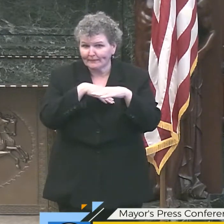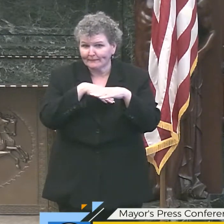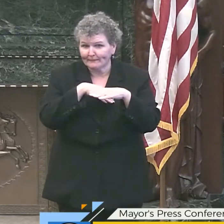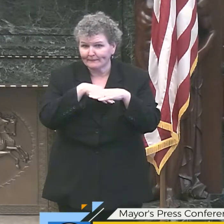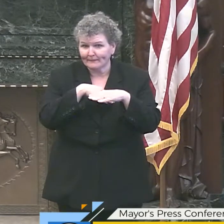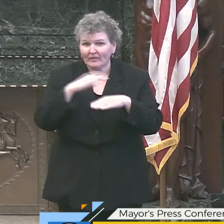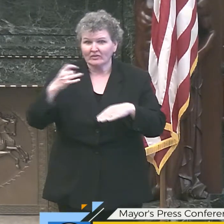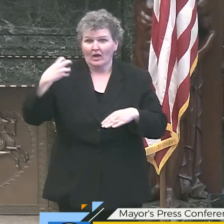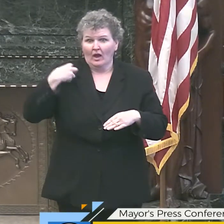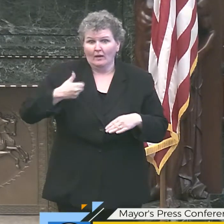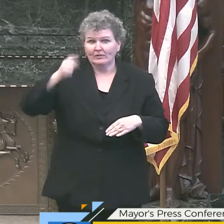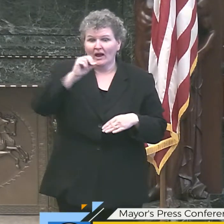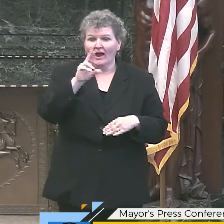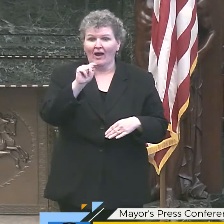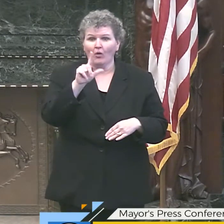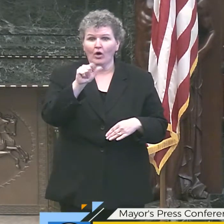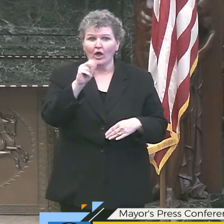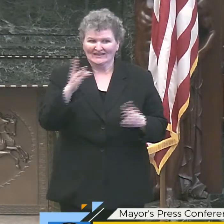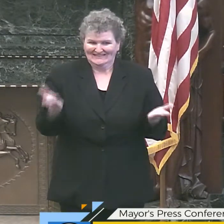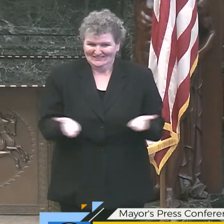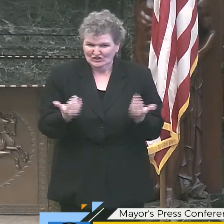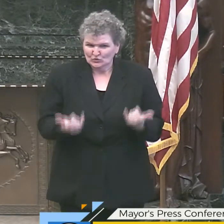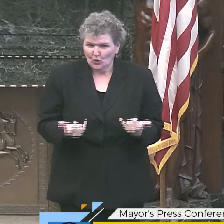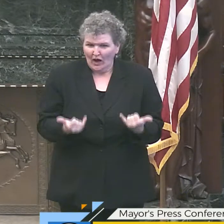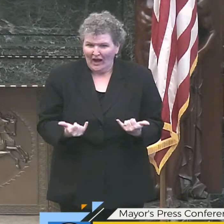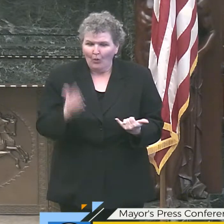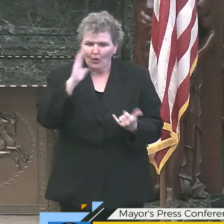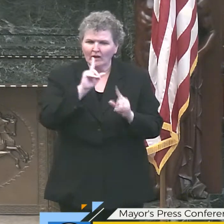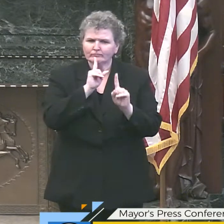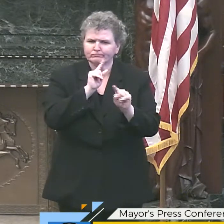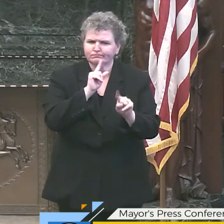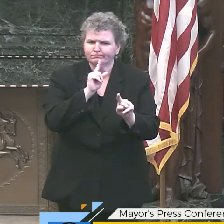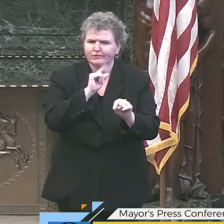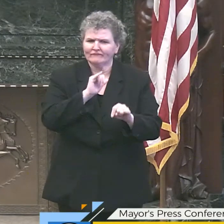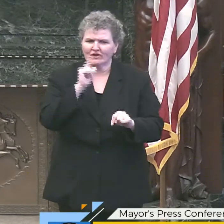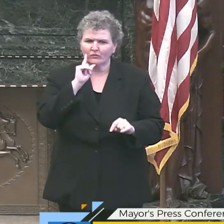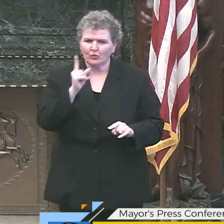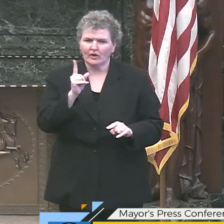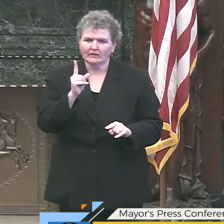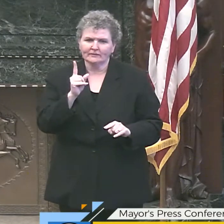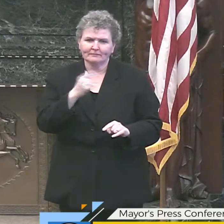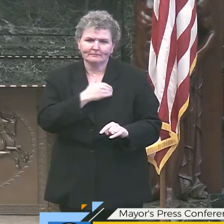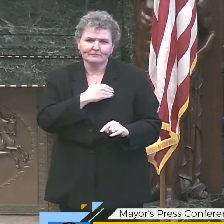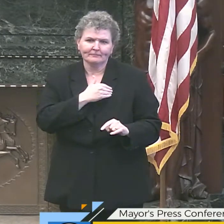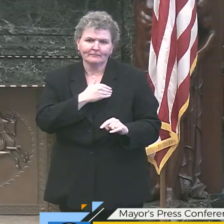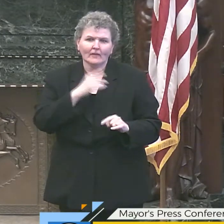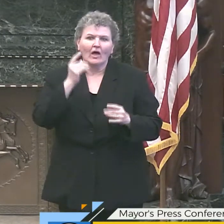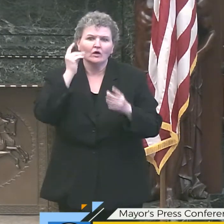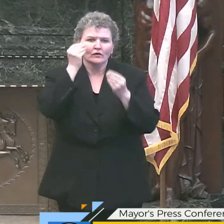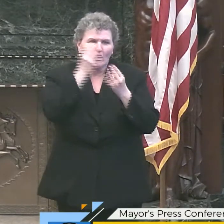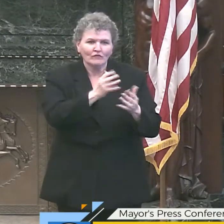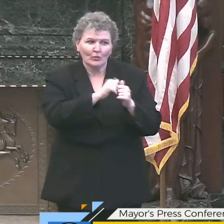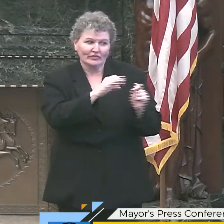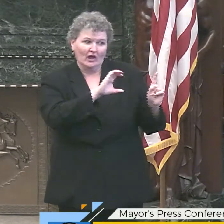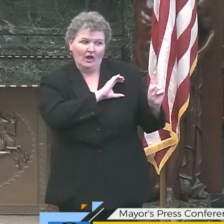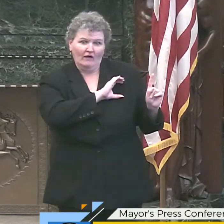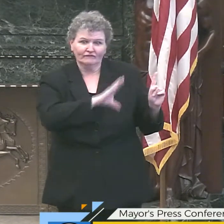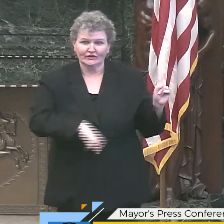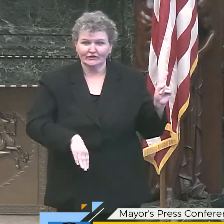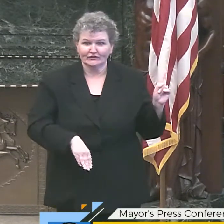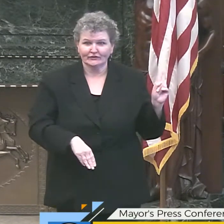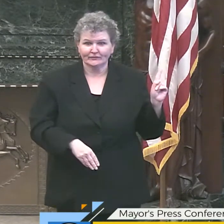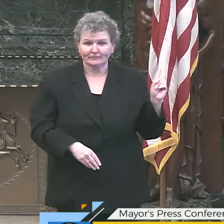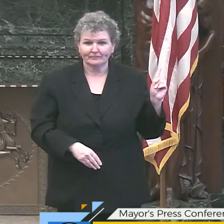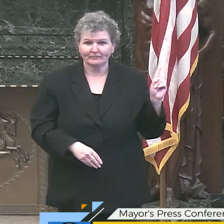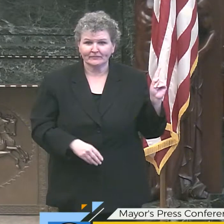current operations. She has directed her officers to continue their enforcement of the city's stay-at-home order. This enforcement